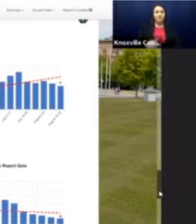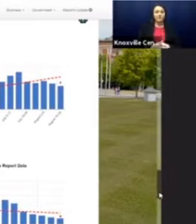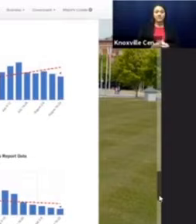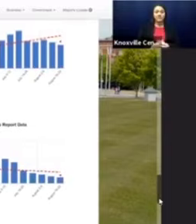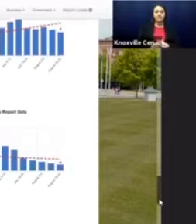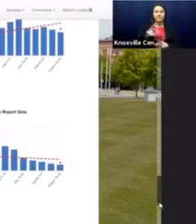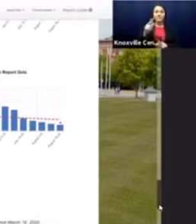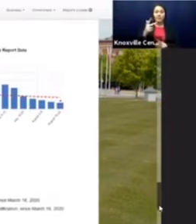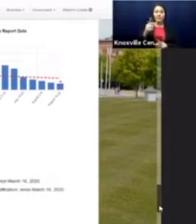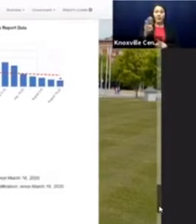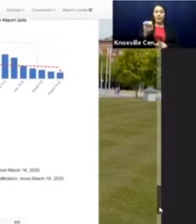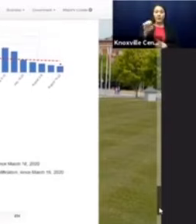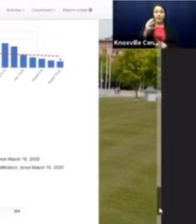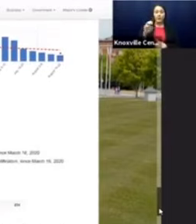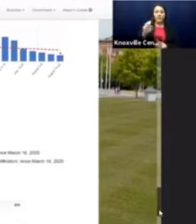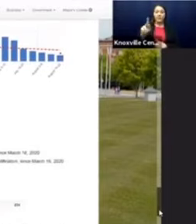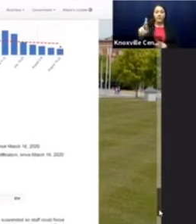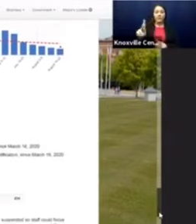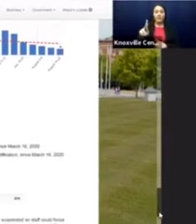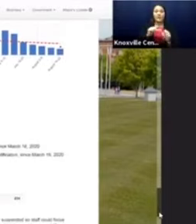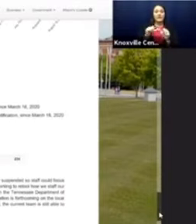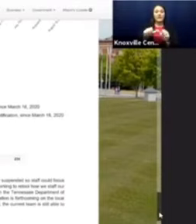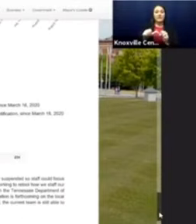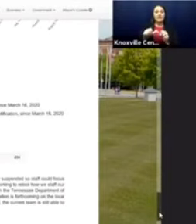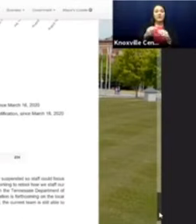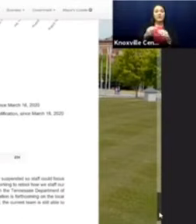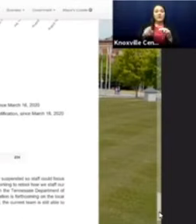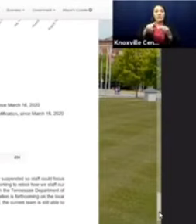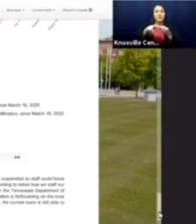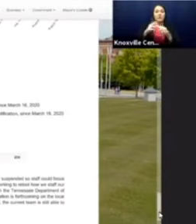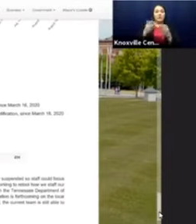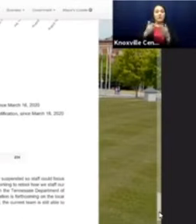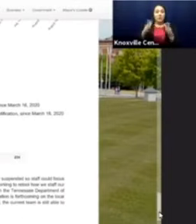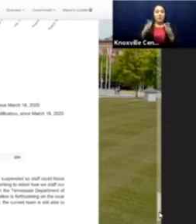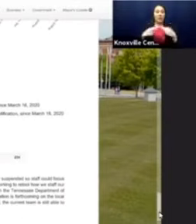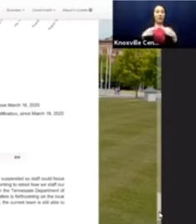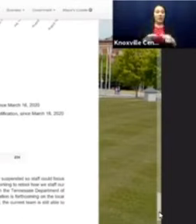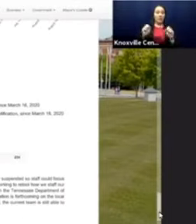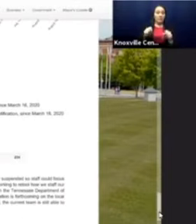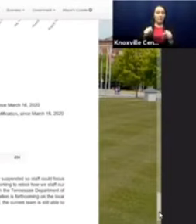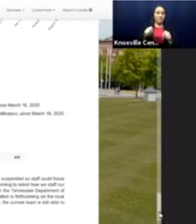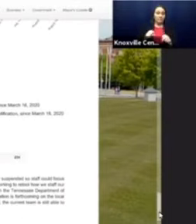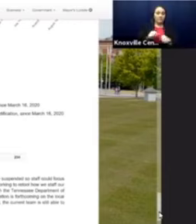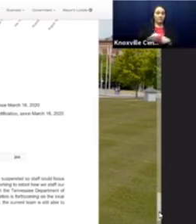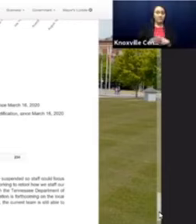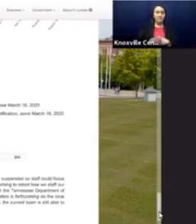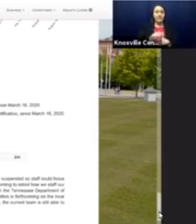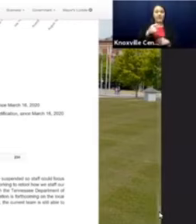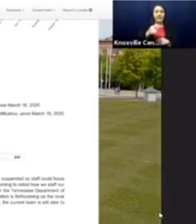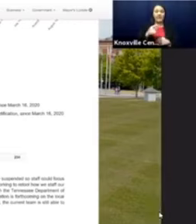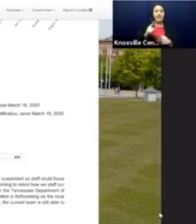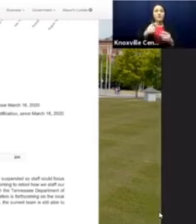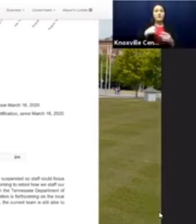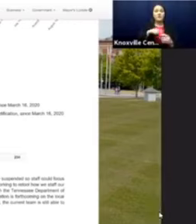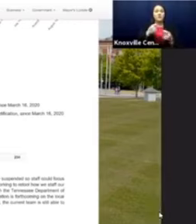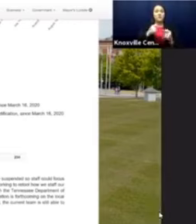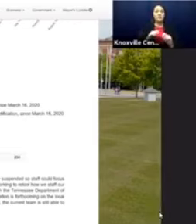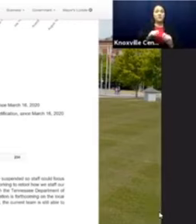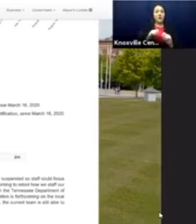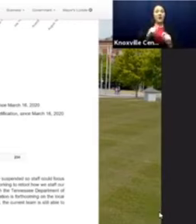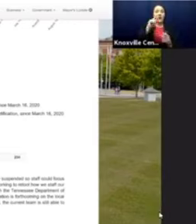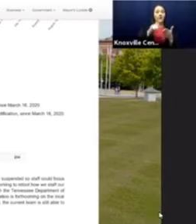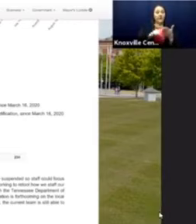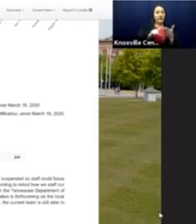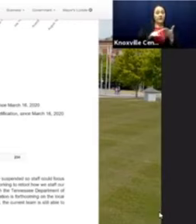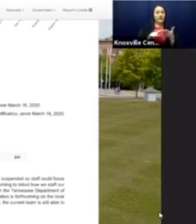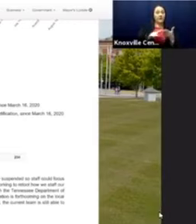third benchmark, sustained or increased public health capability. For this benchmark, we aim to initiate investigations for new